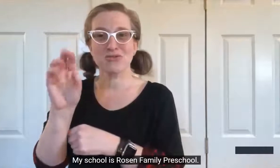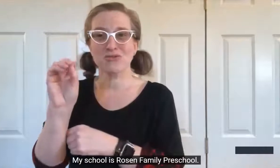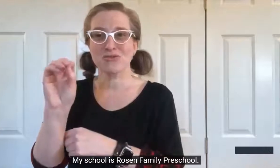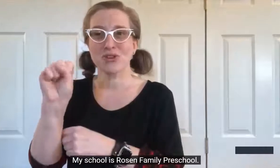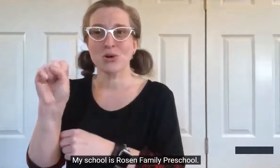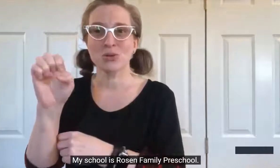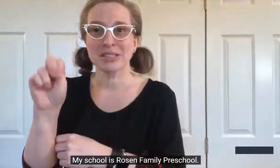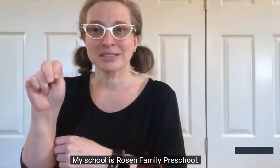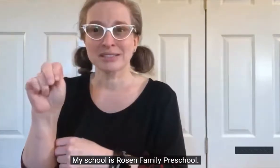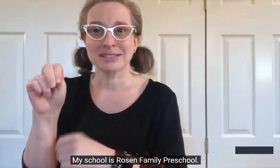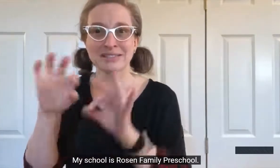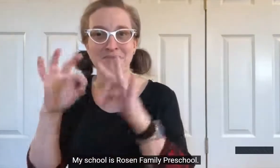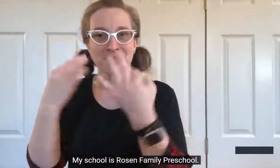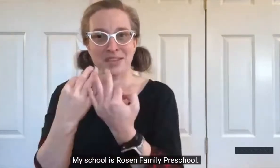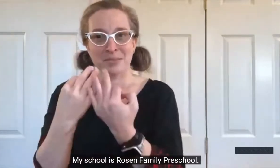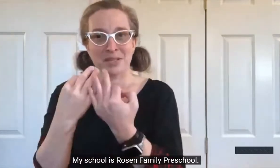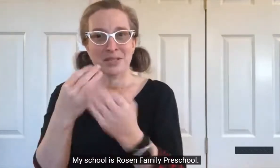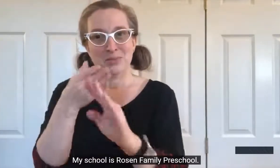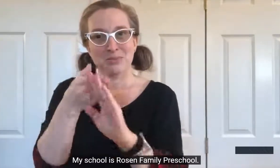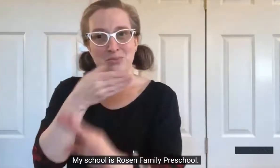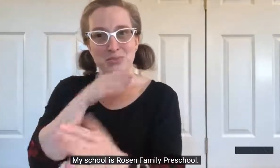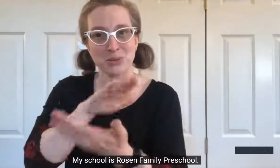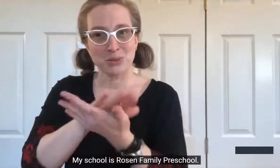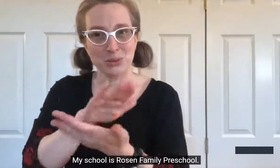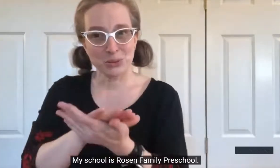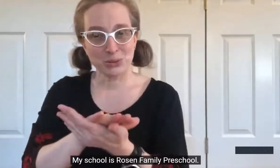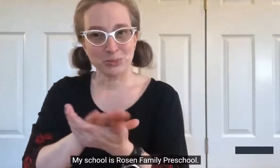My school is called the Rosen Family Preschool.